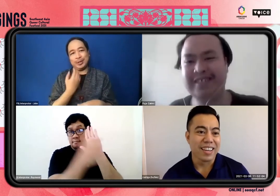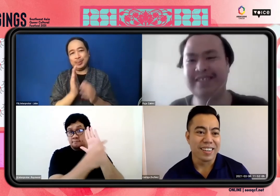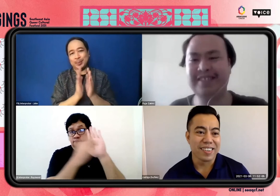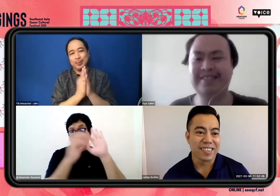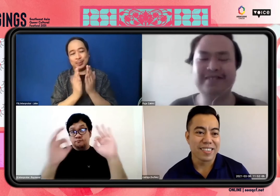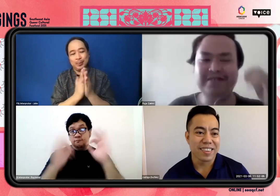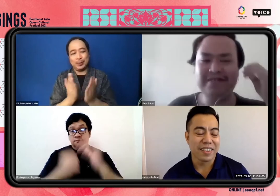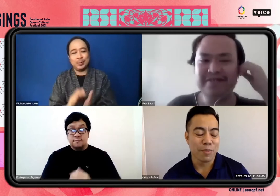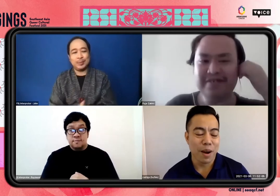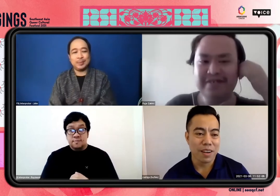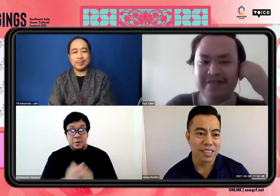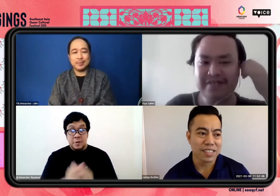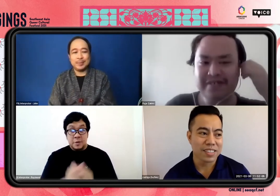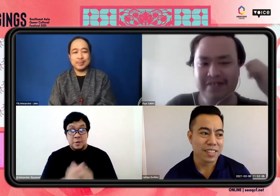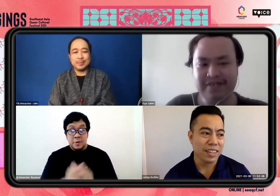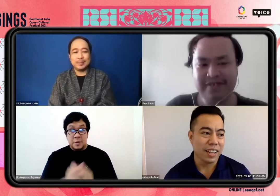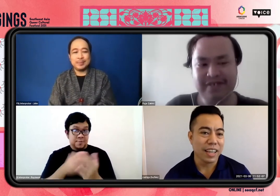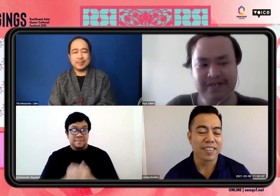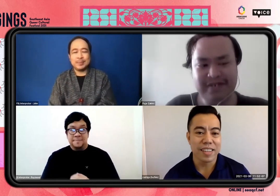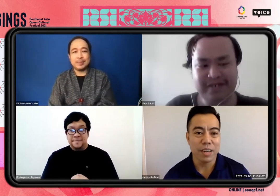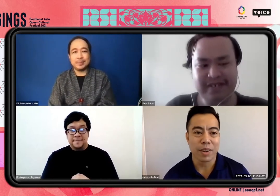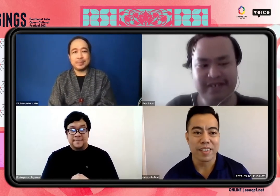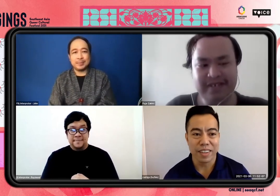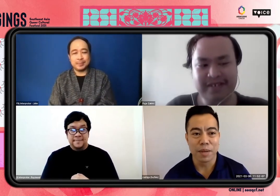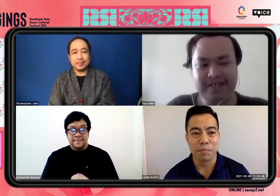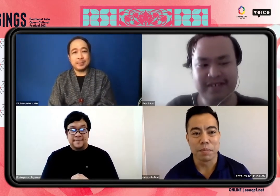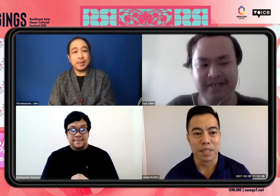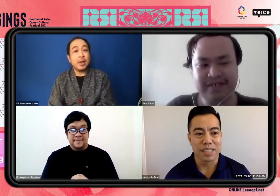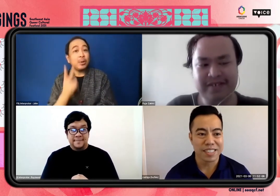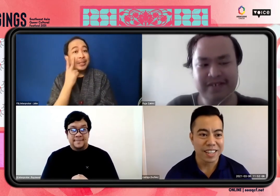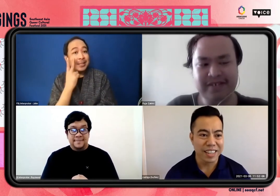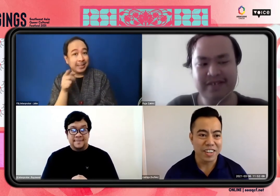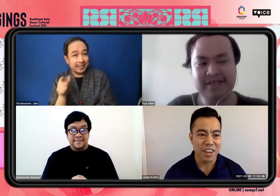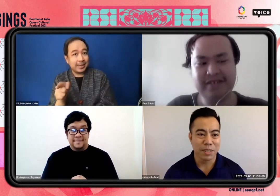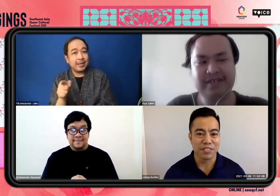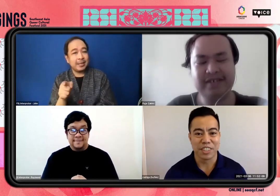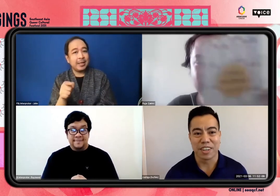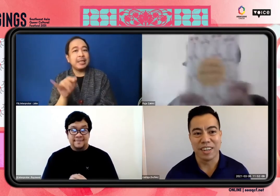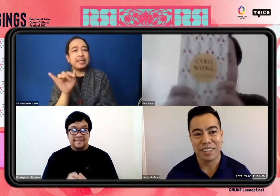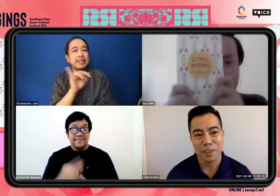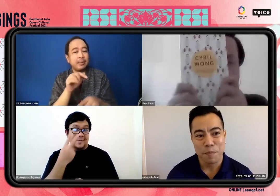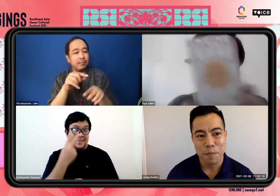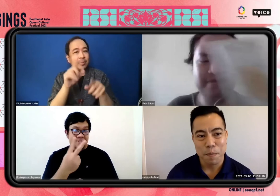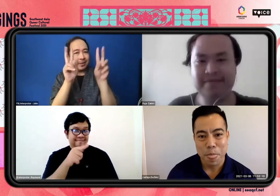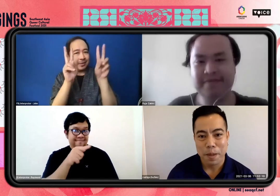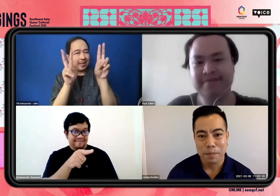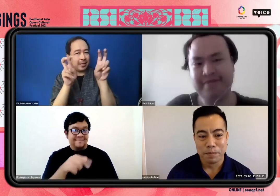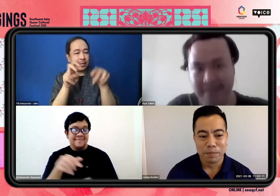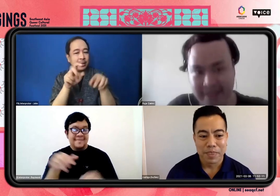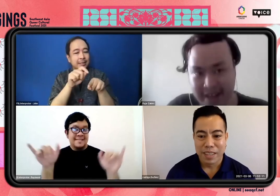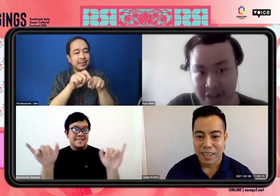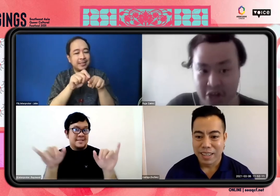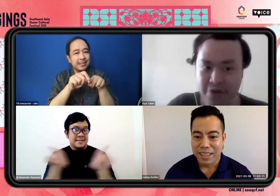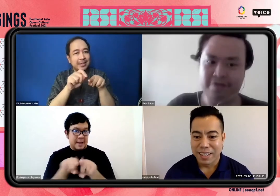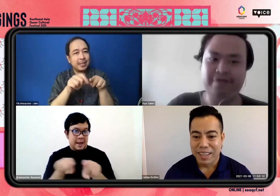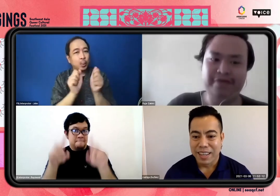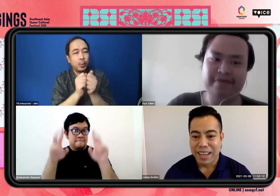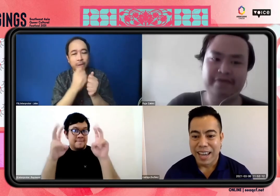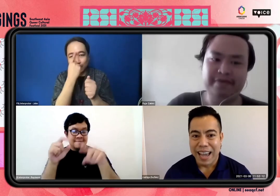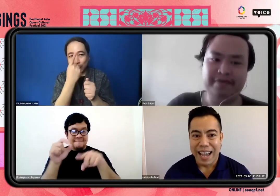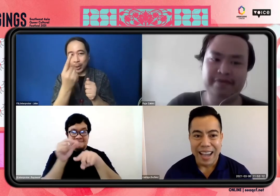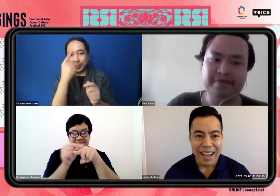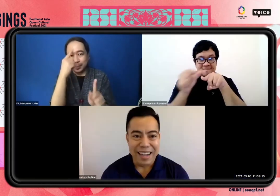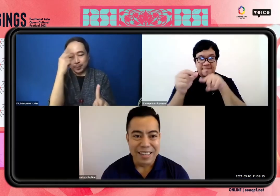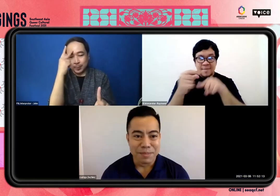Great. Yeah, that's Cyril Wong's Like a Seed with a Singular Purpose. Thank you so much, Fajar. Thank you.